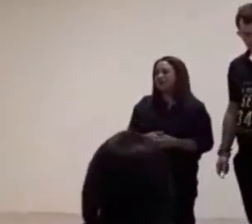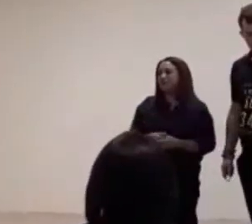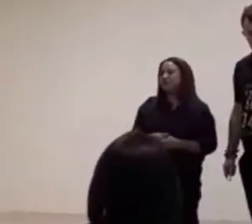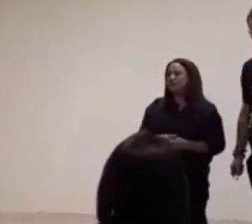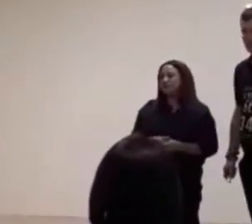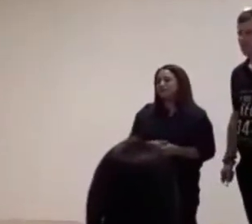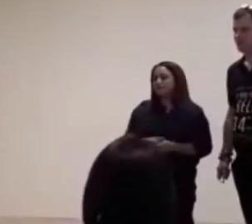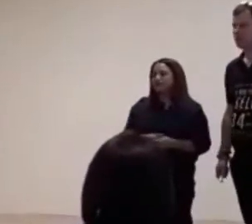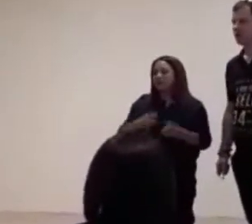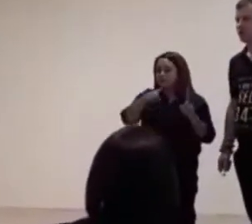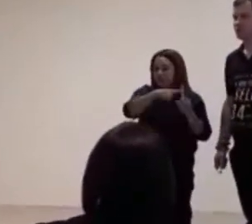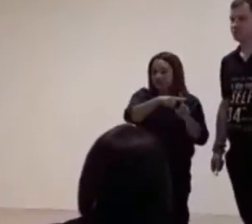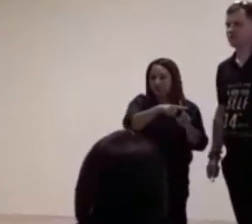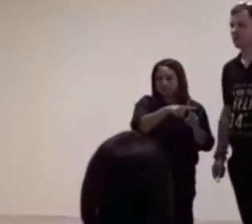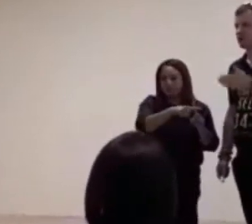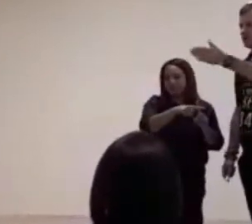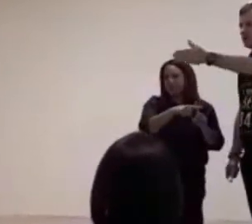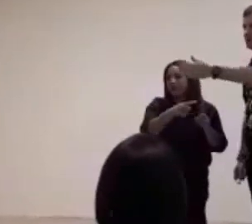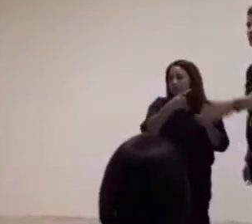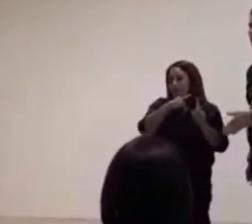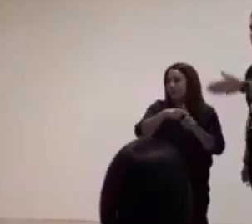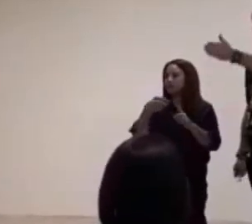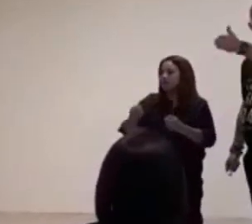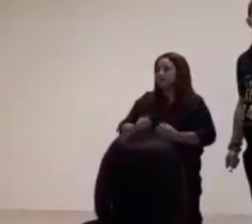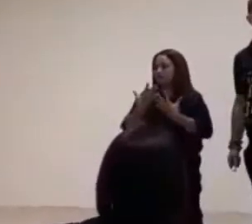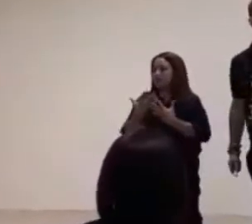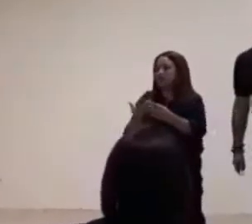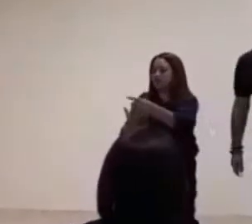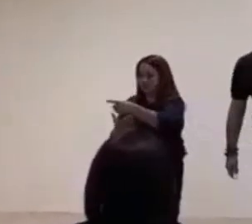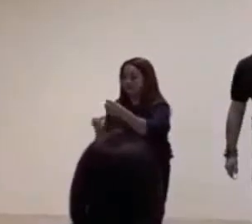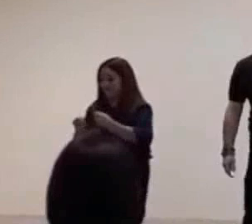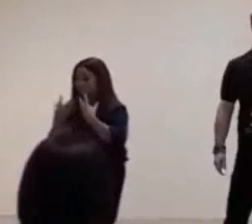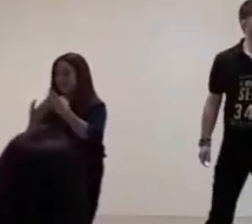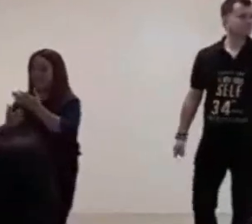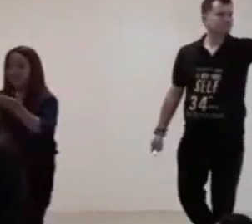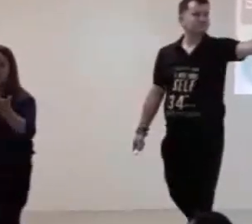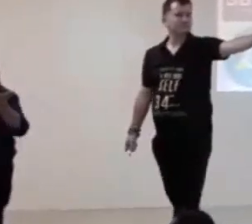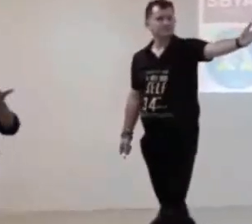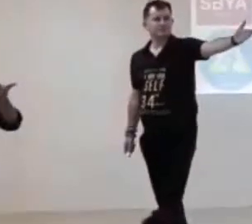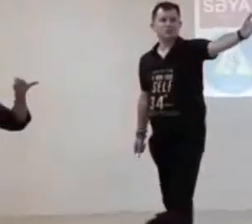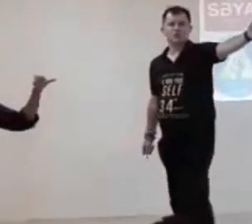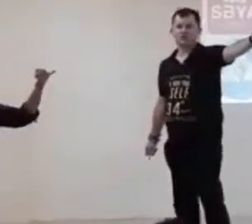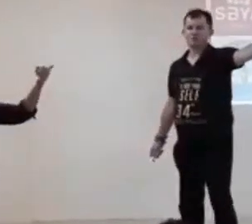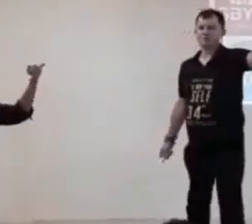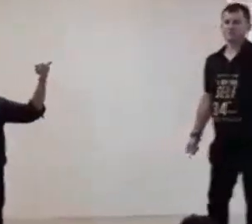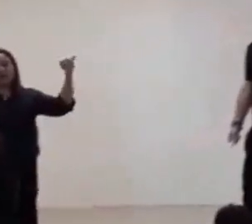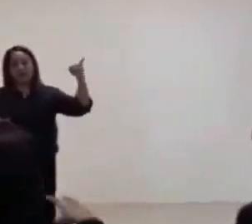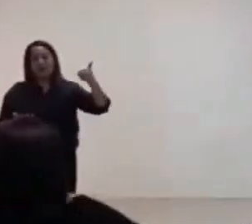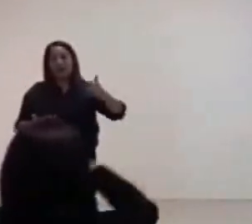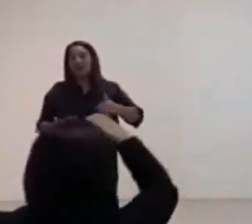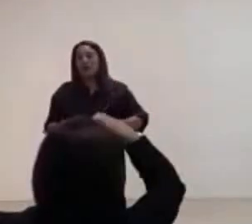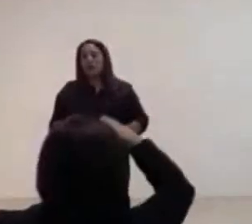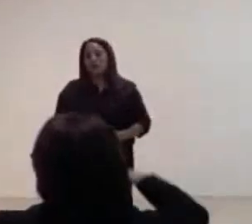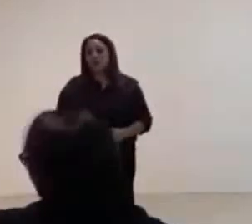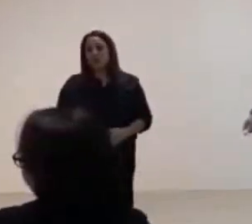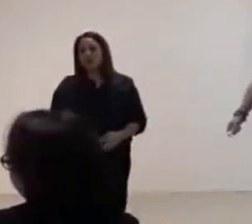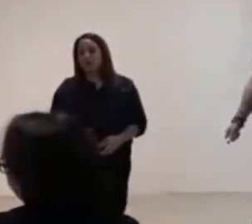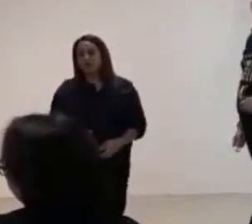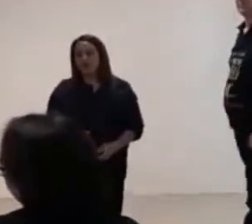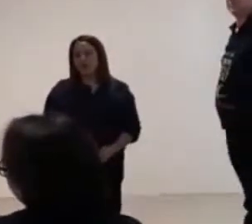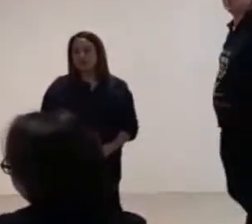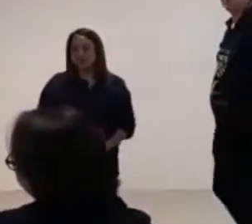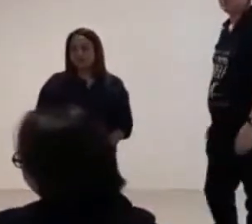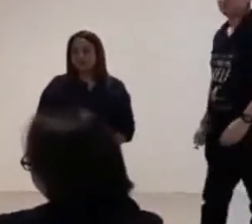myself. Positive, positive thinking, inspiration, what else? Keywords, yeah? My